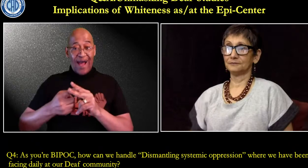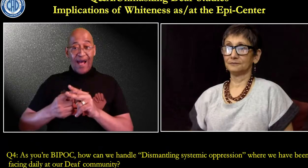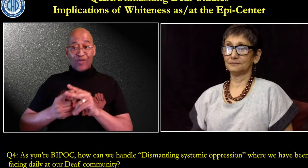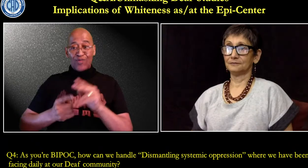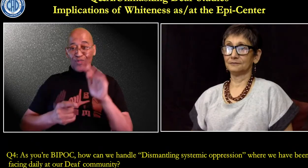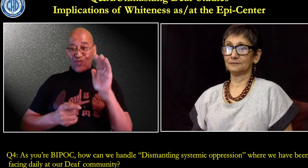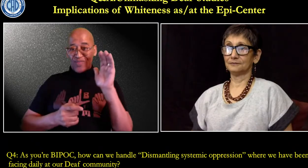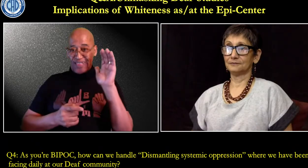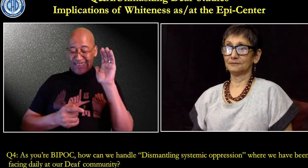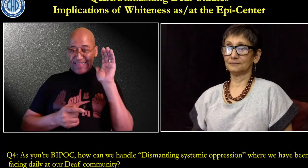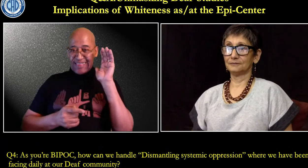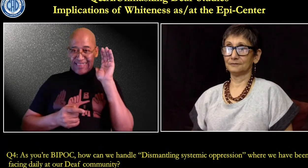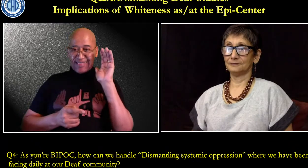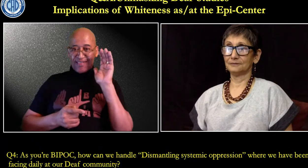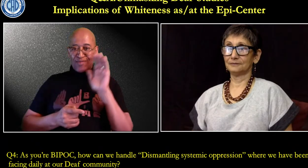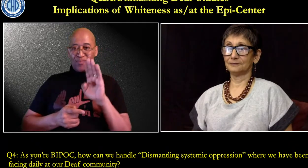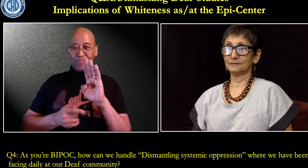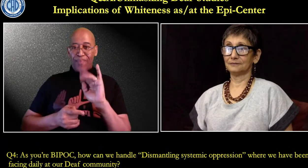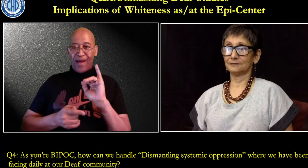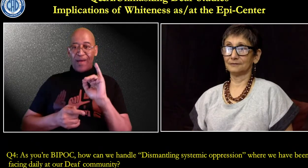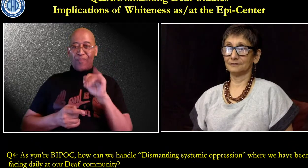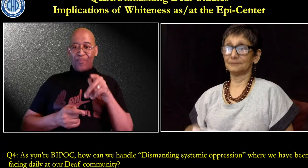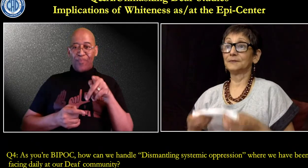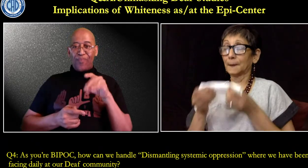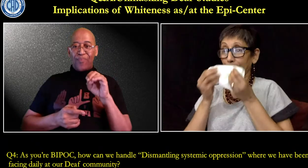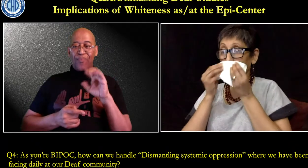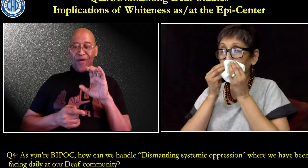and have an open dialogue.